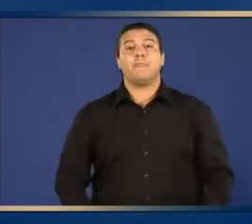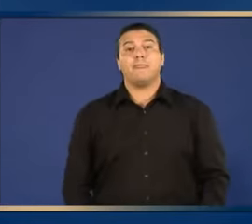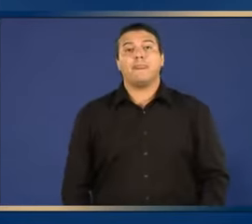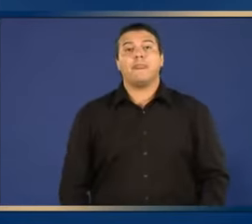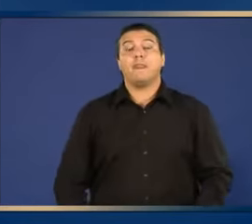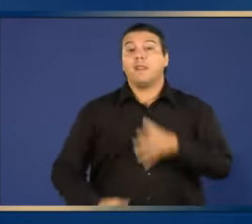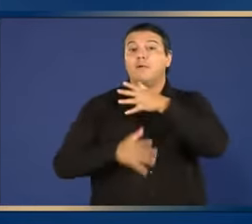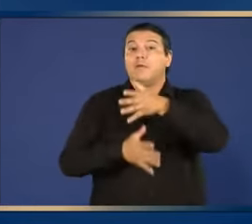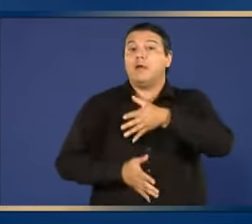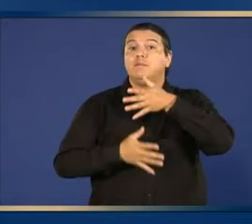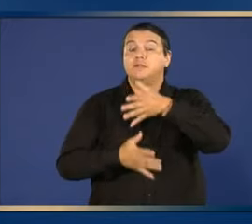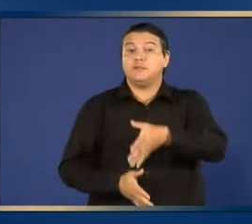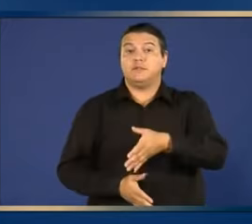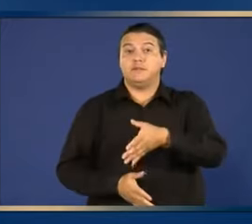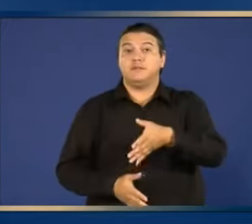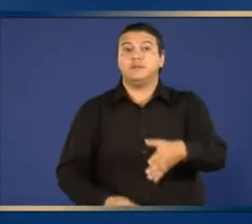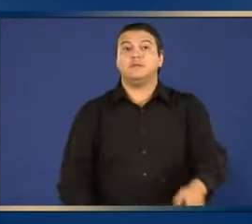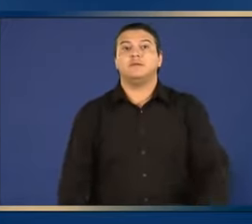vomiting,